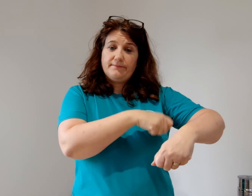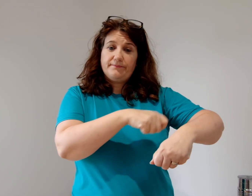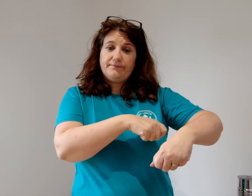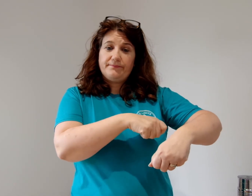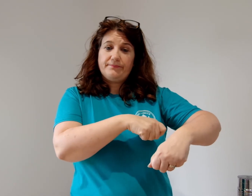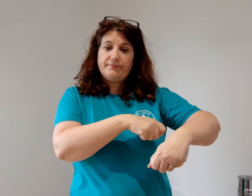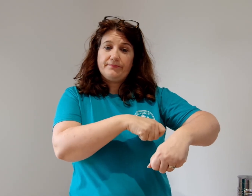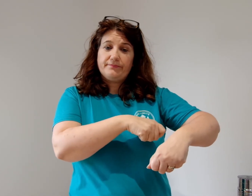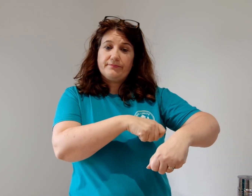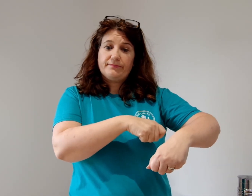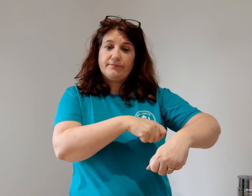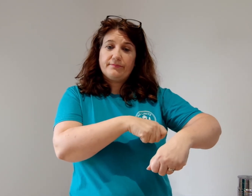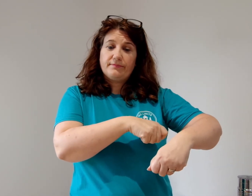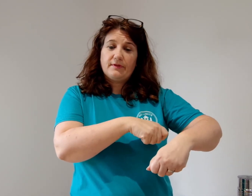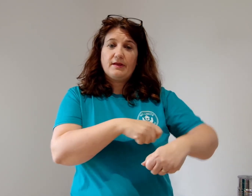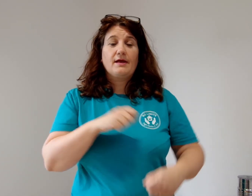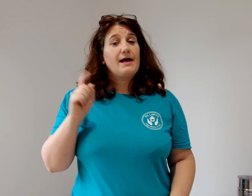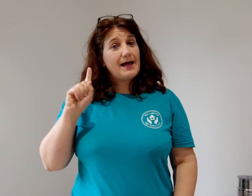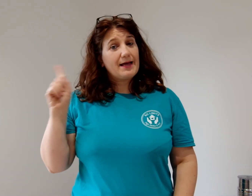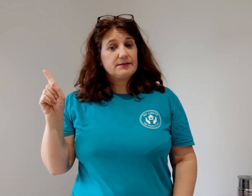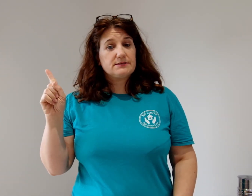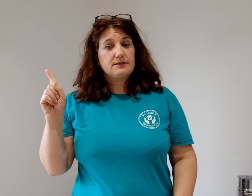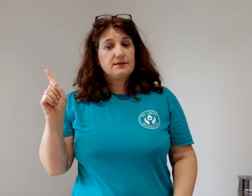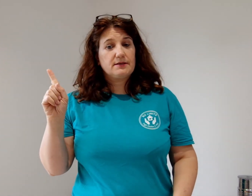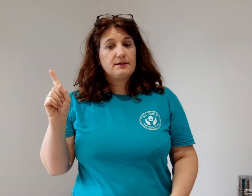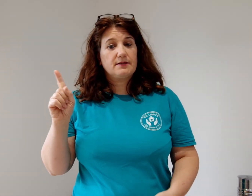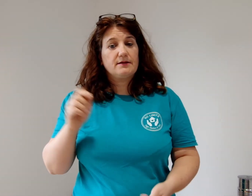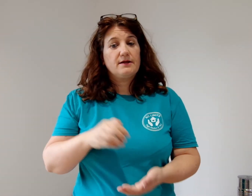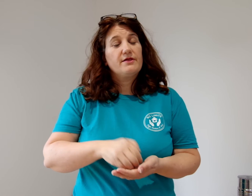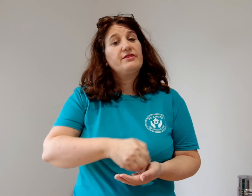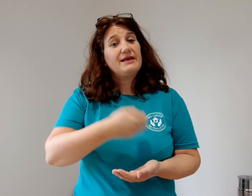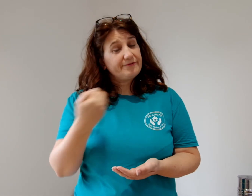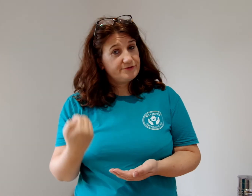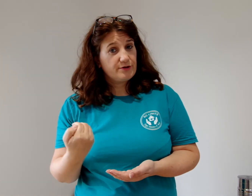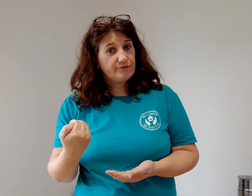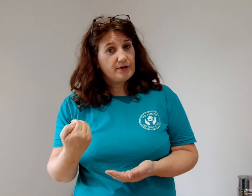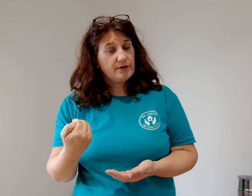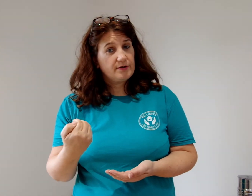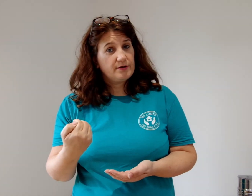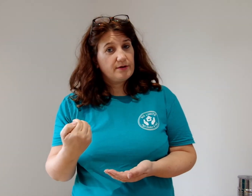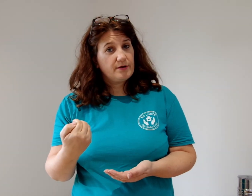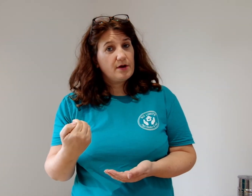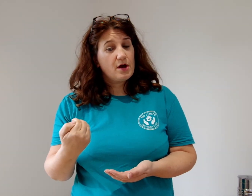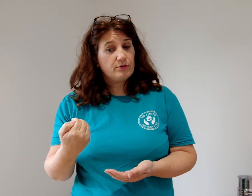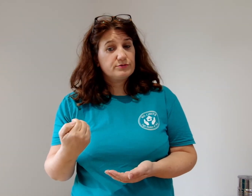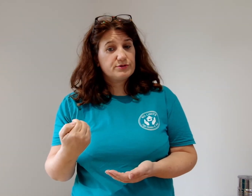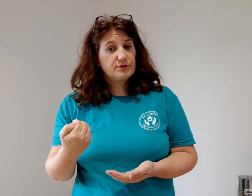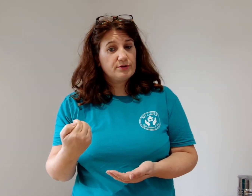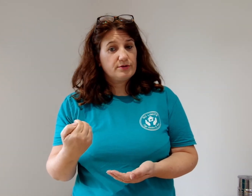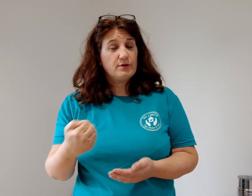the mixture and the leftover oats